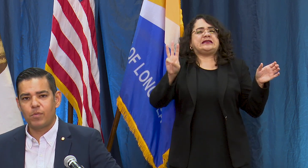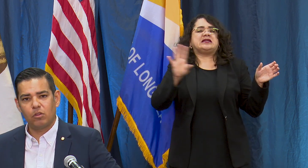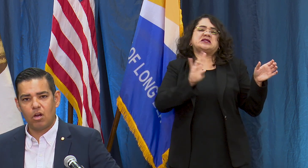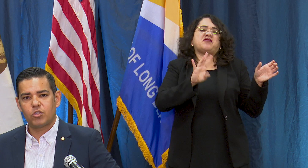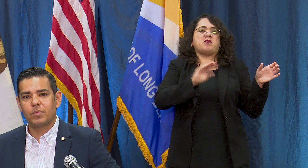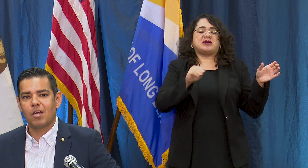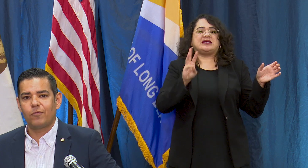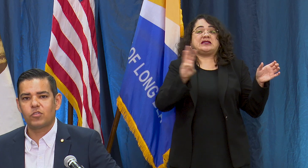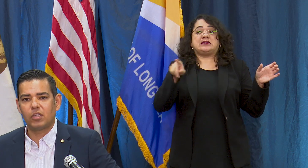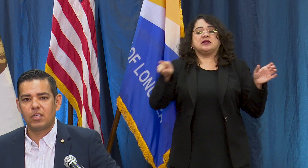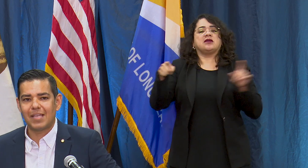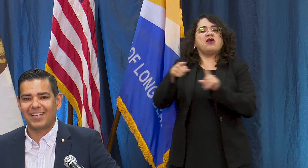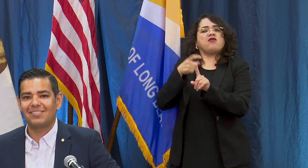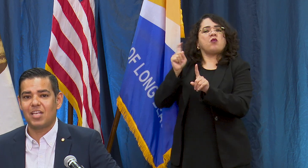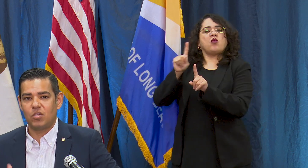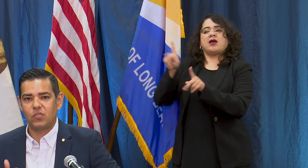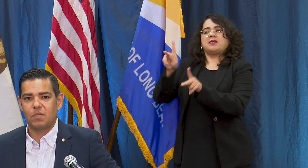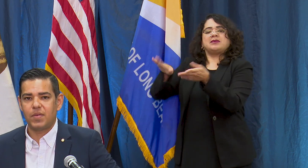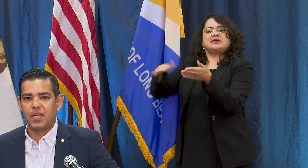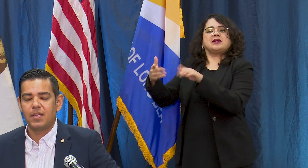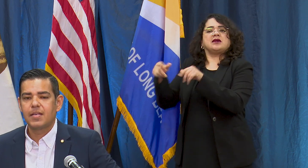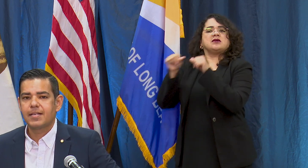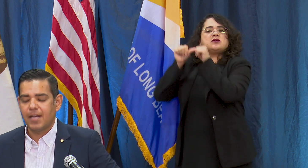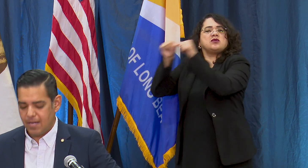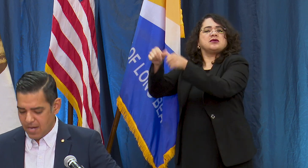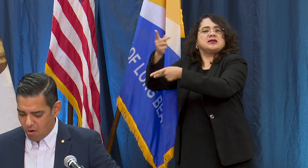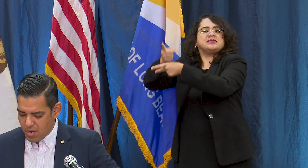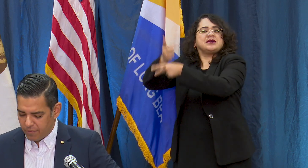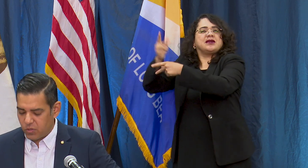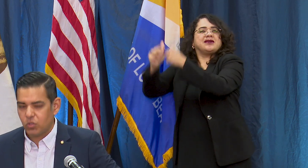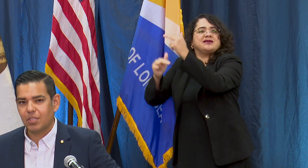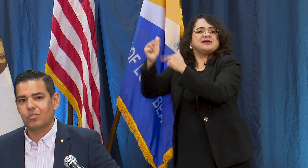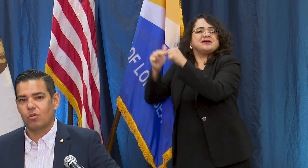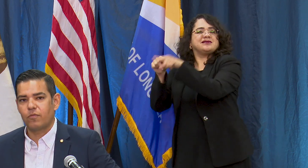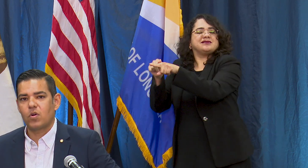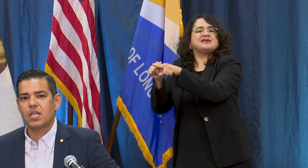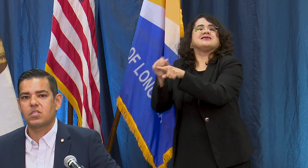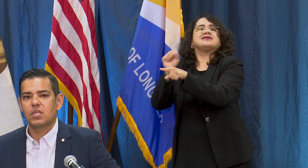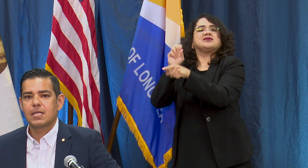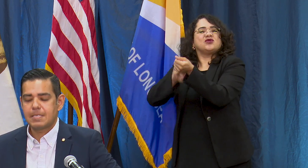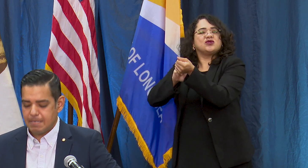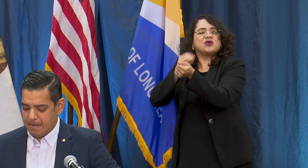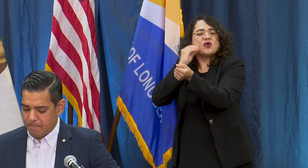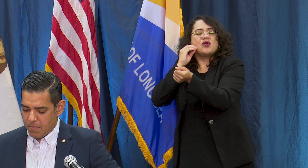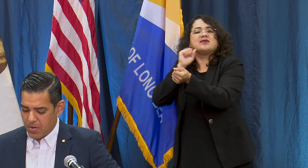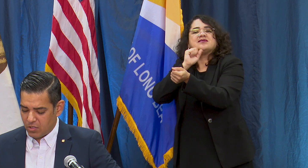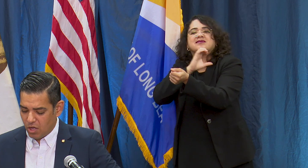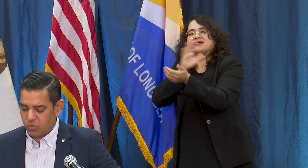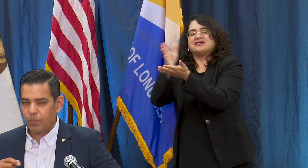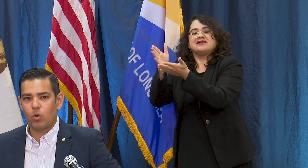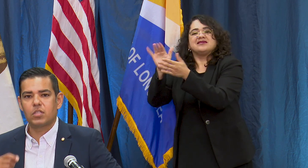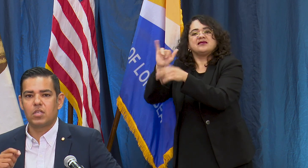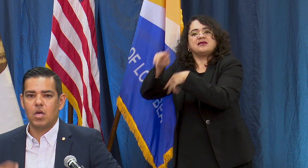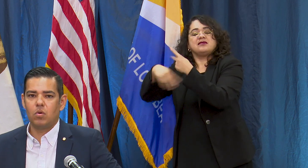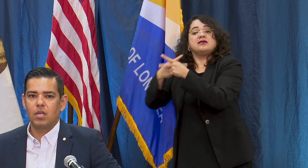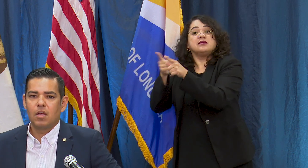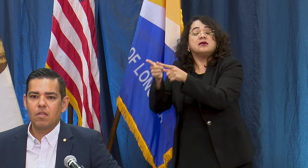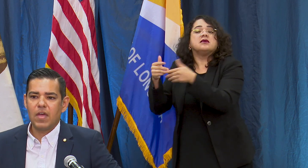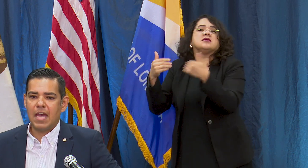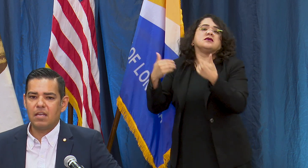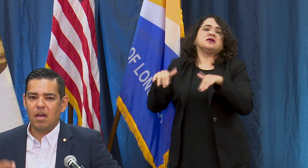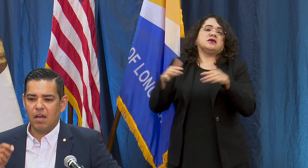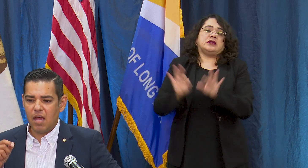have been from our long-term care facilities. That continues to be an area of huge concern for us. But it's also important to